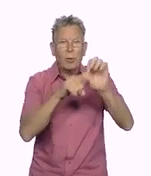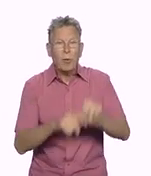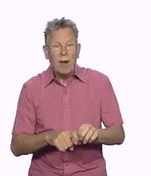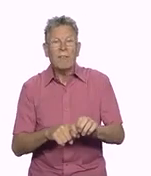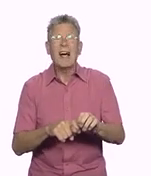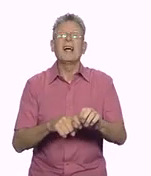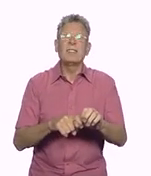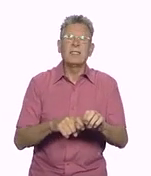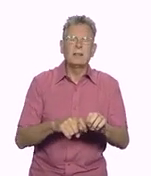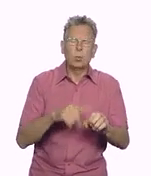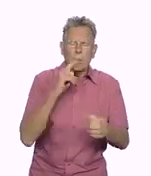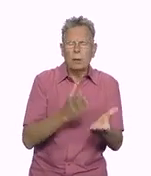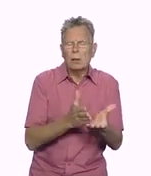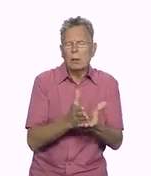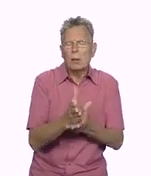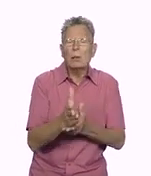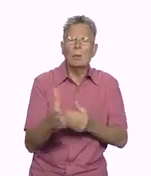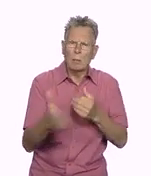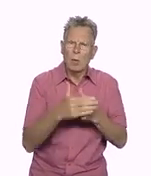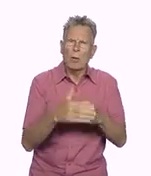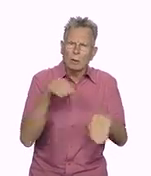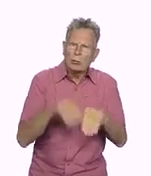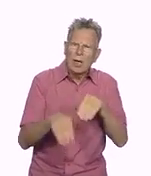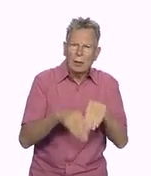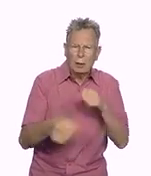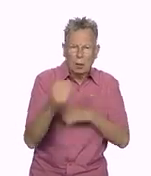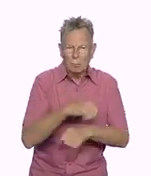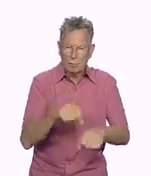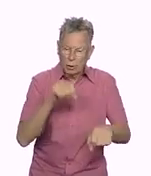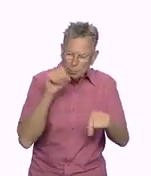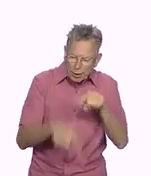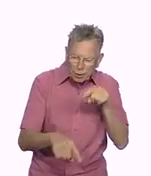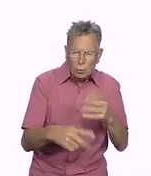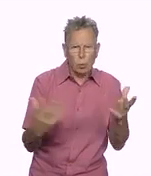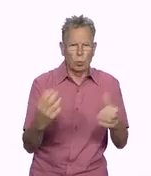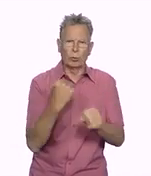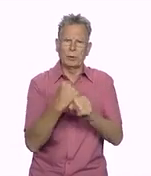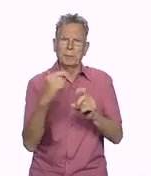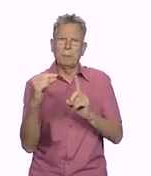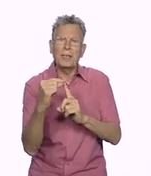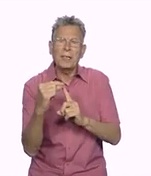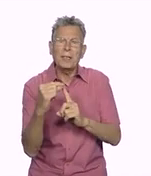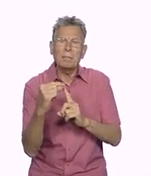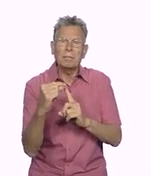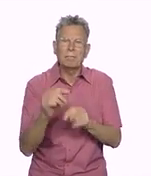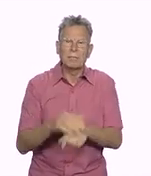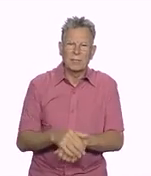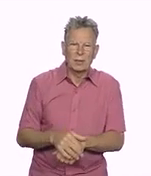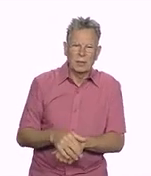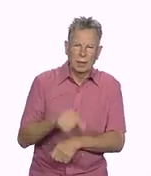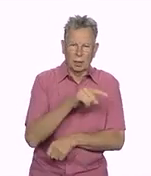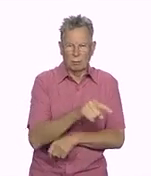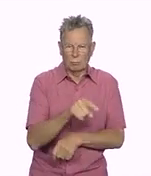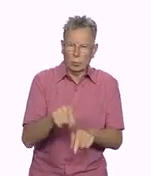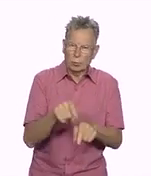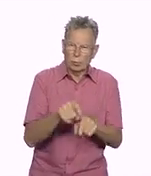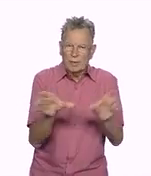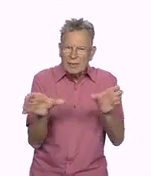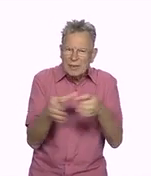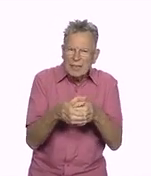Once doctors are qualified, they will undergo further training in a specialty or to become a GP, and will be part of the teams